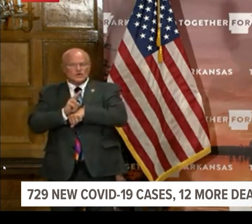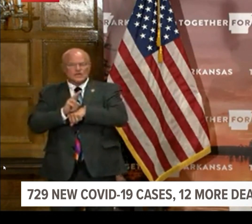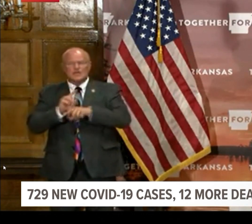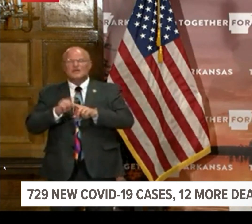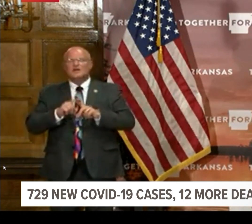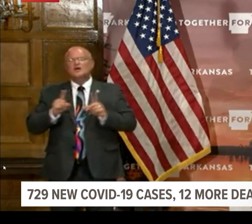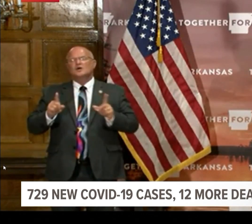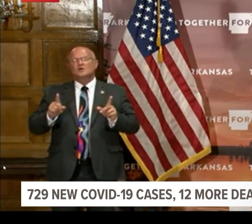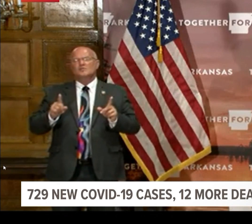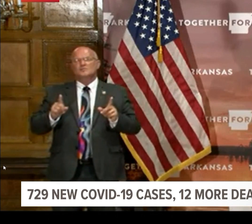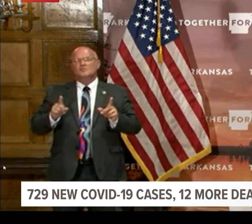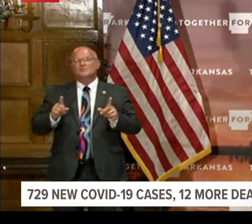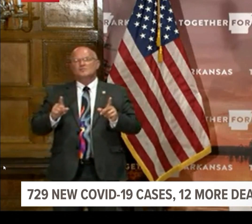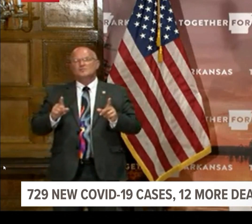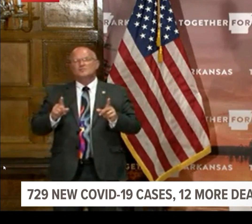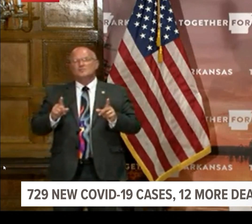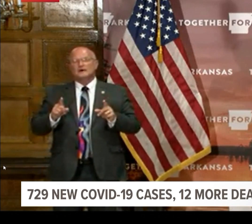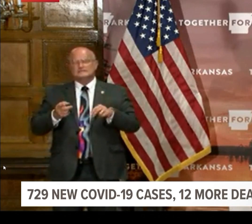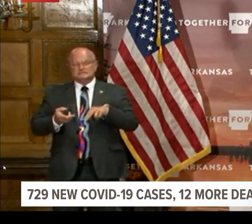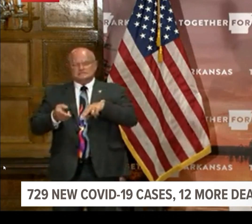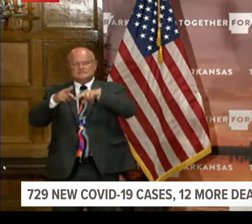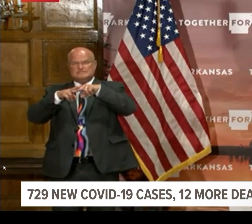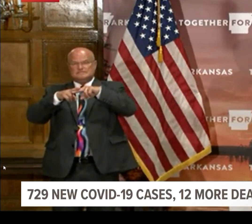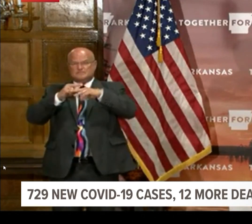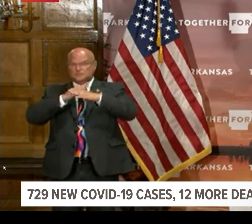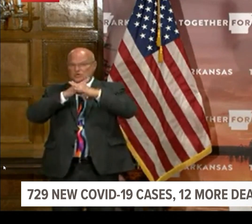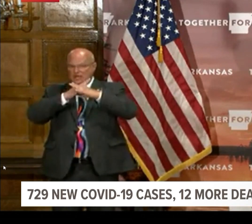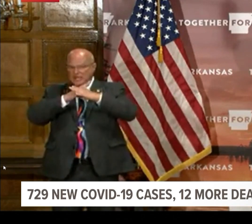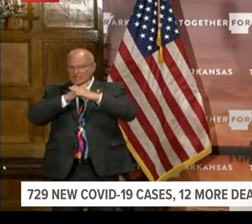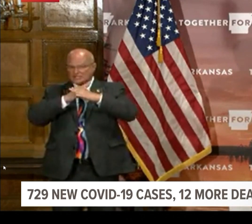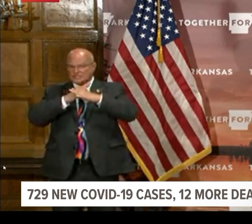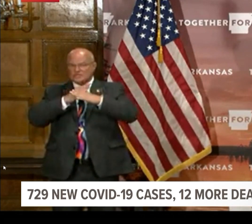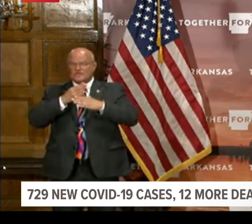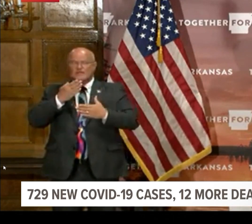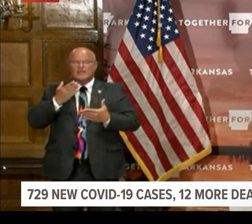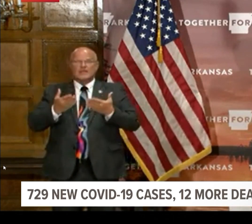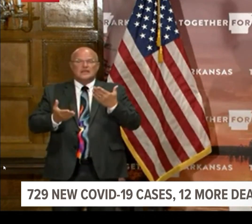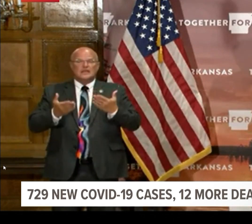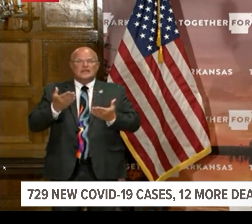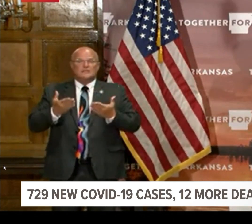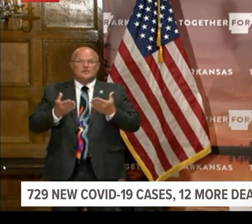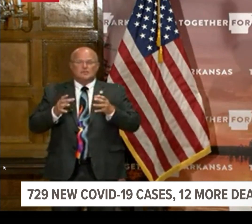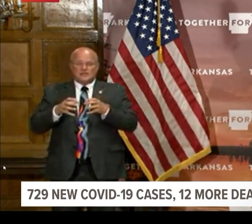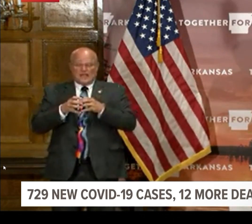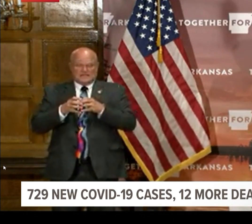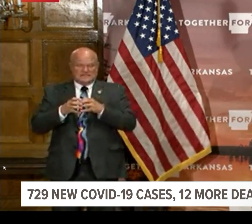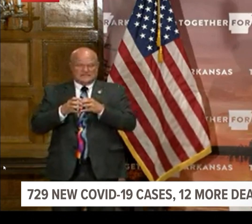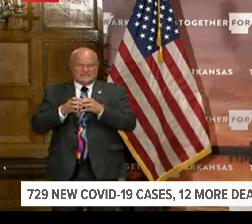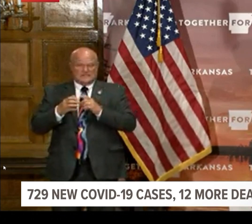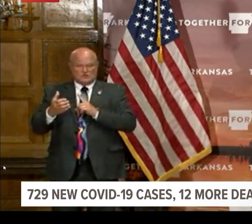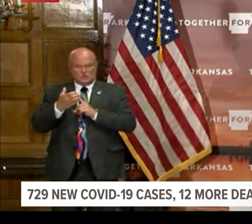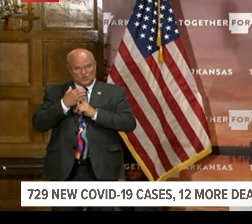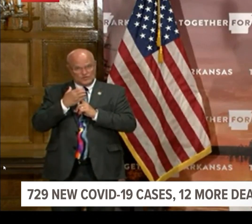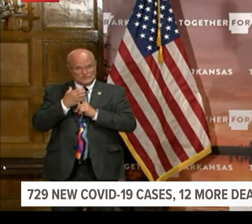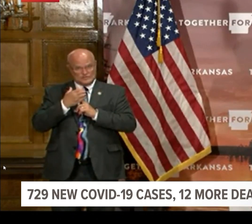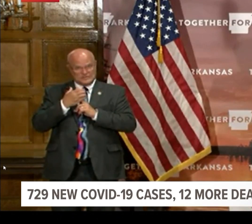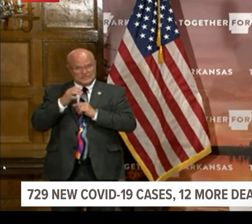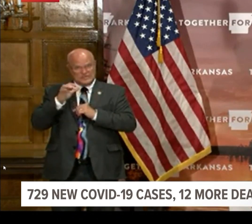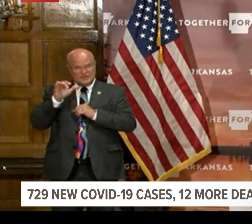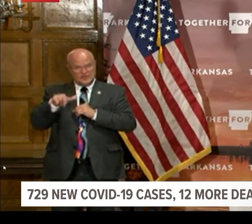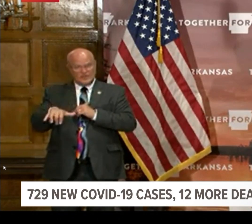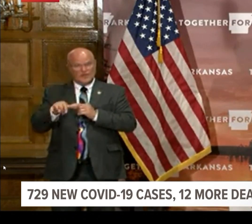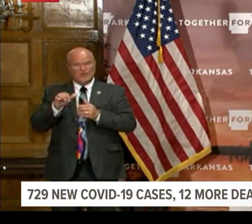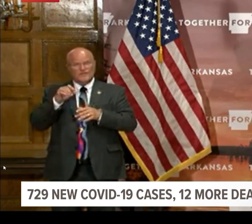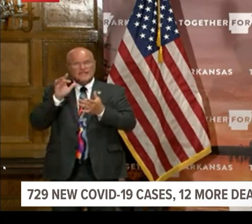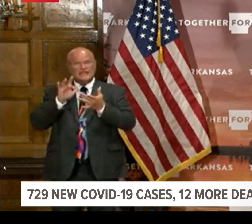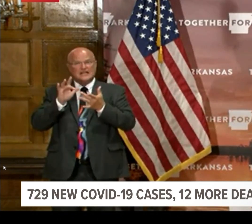But, you know, they're going to take an extra level of precaution and probably isolate or quarantine those that